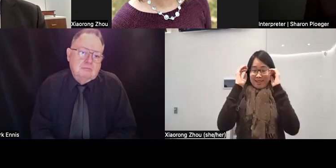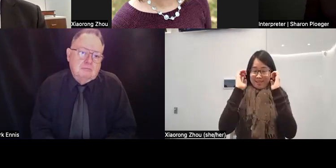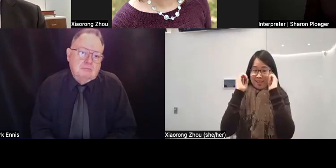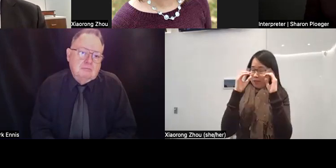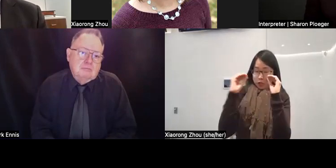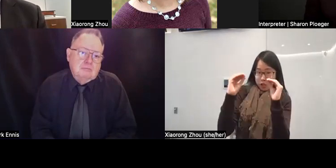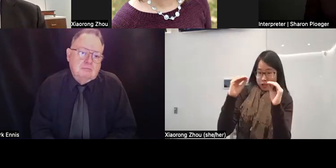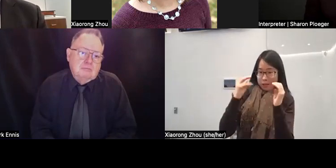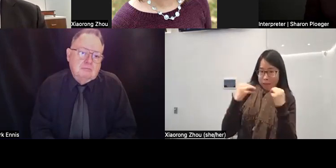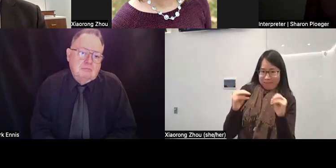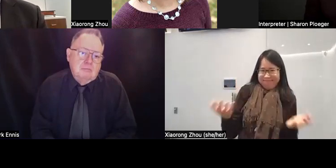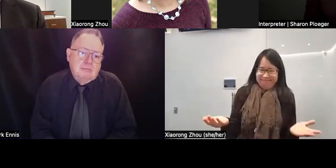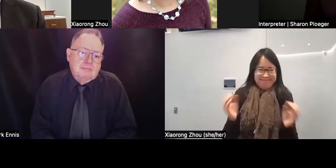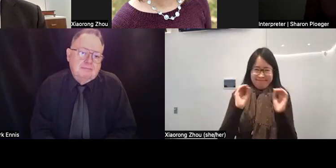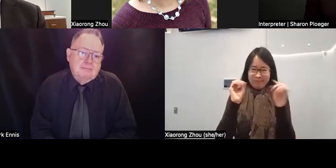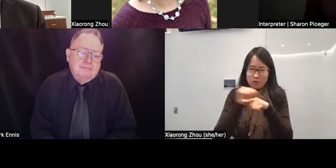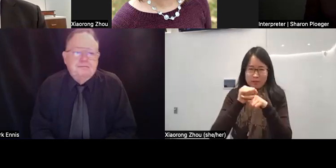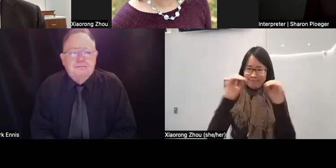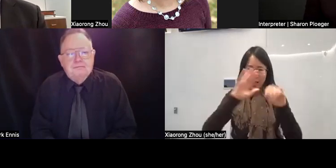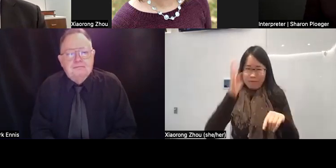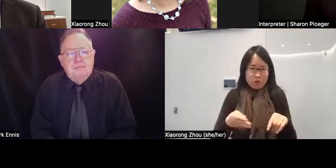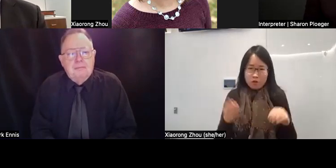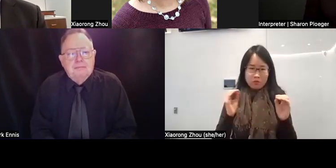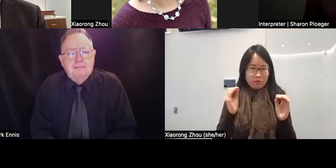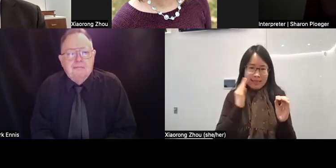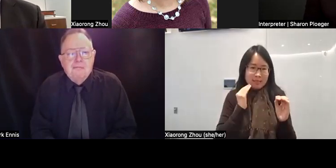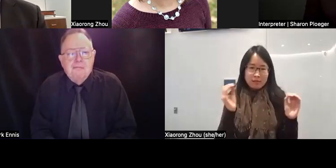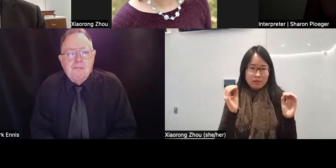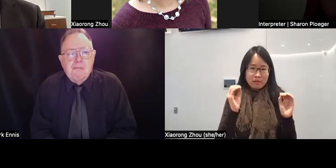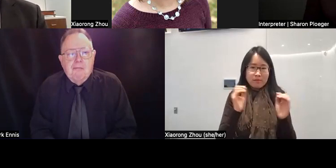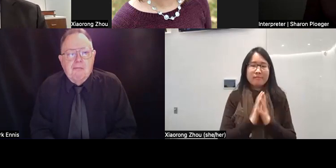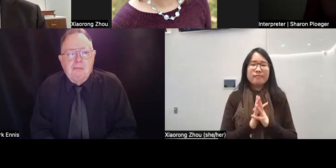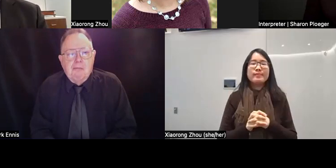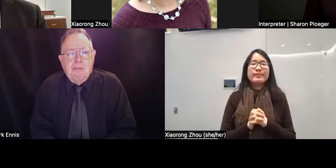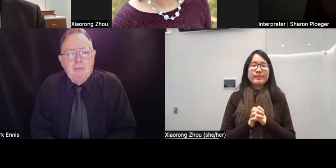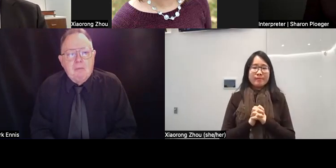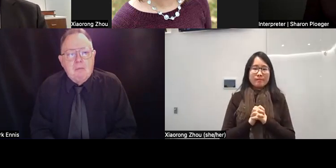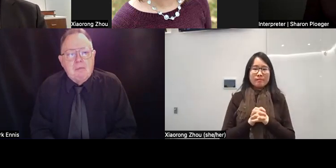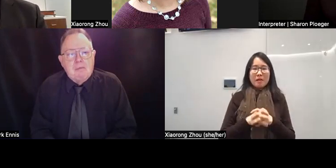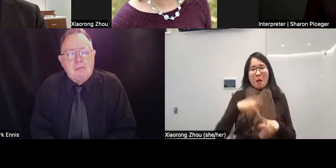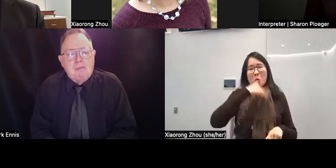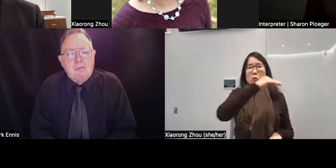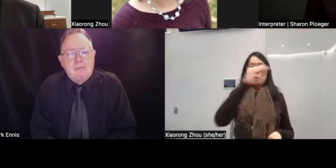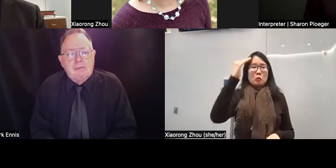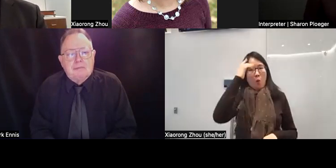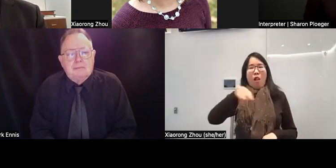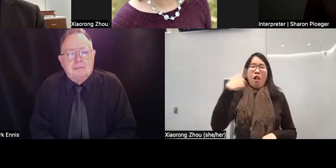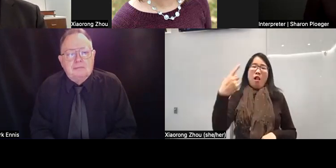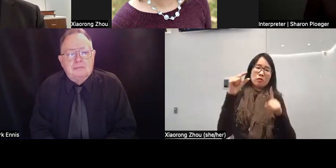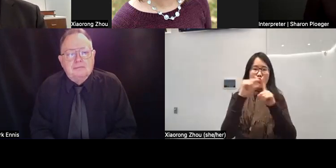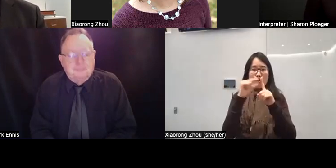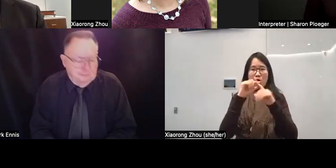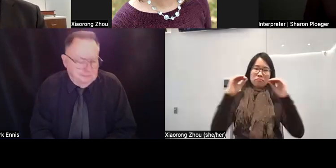In China, there isn't really a teaching method for the teachers to use at the schools for the deaf because they don't really have